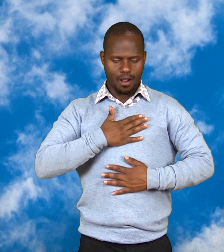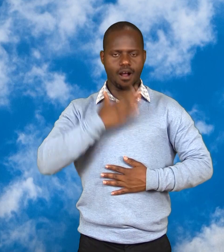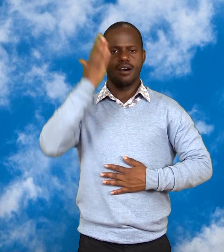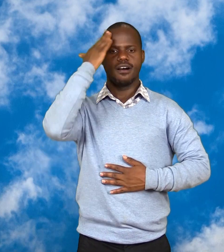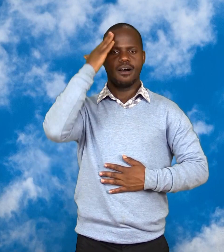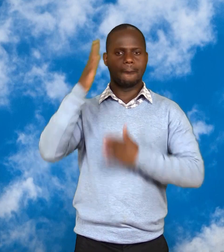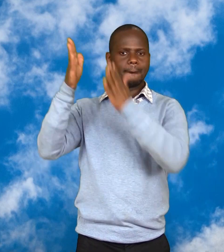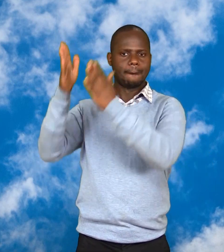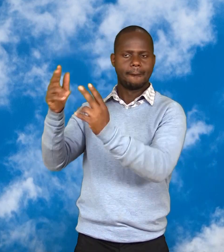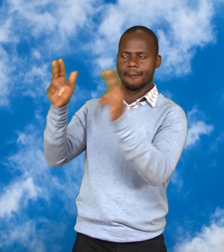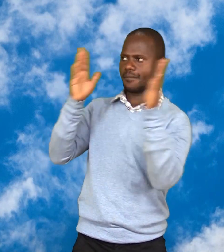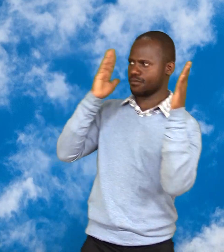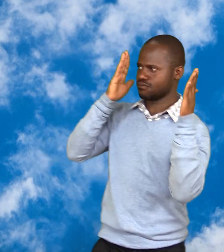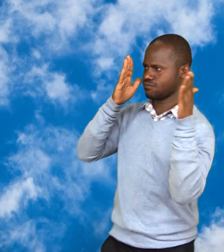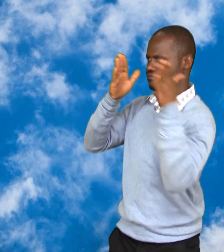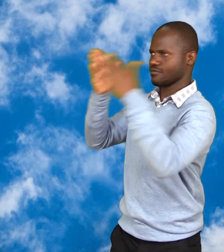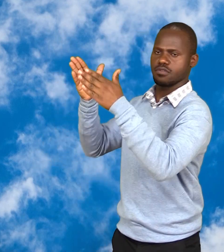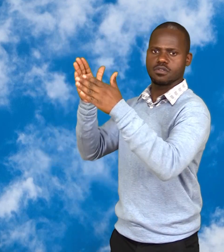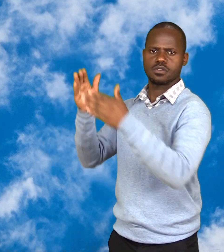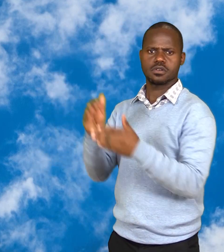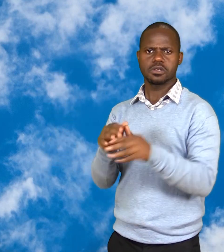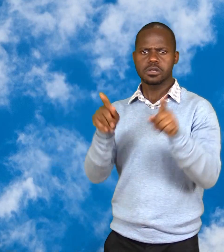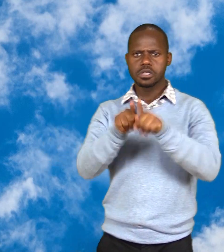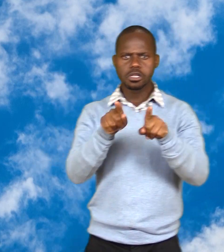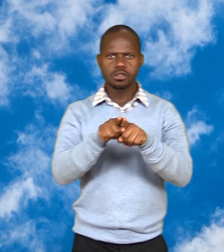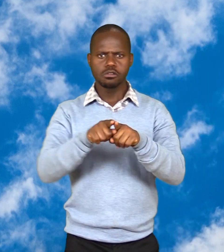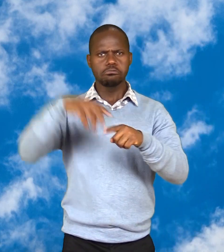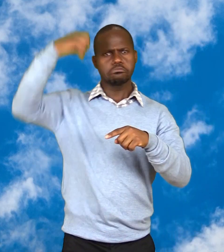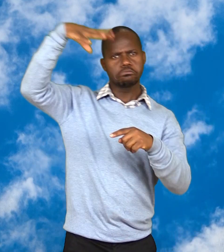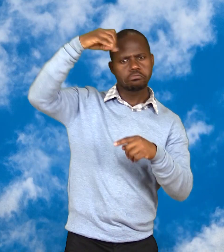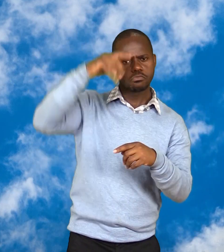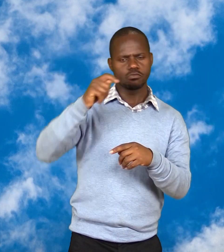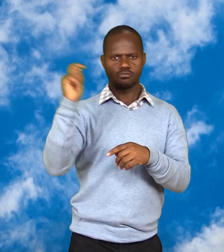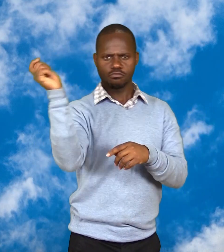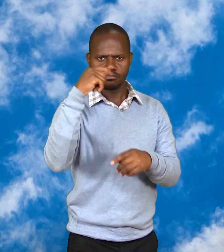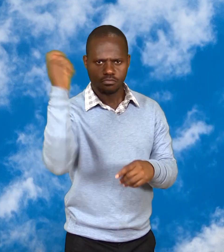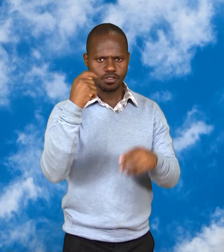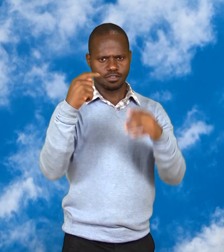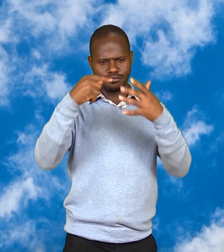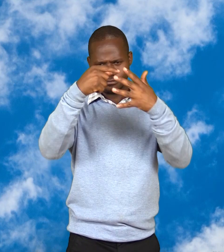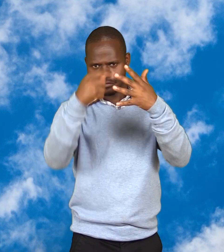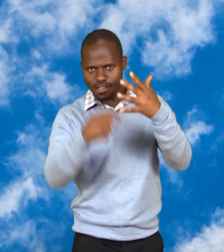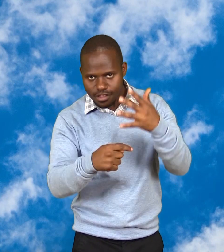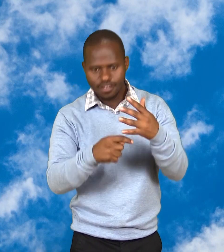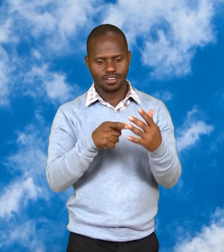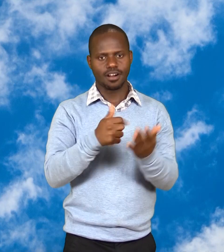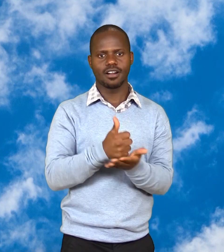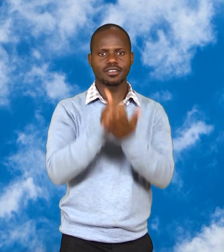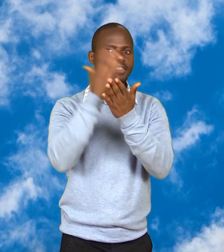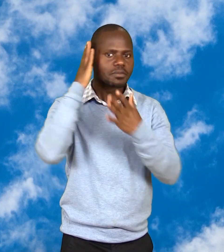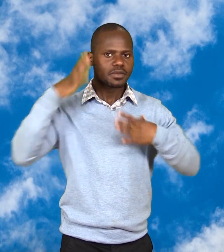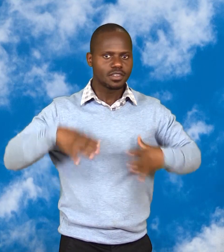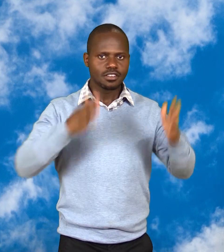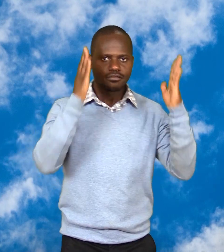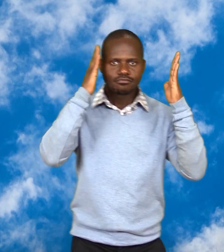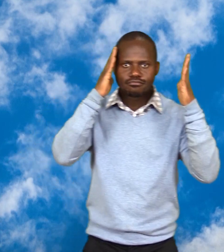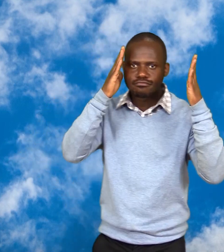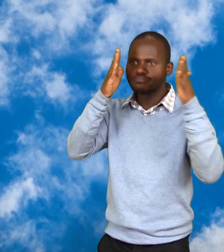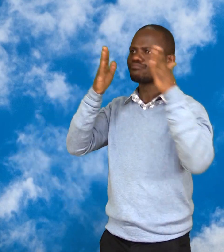even use something that is producing very high vibrations, and that way they'll be able to know that